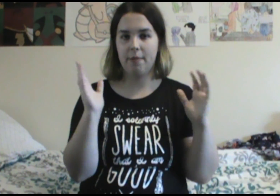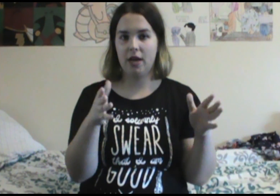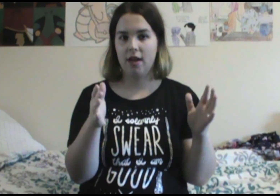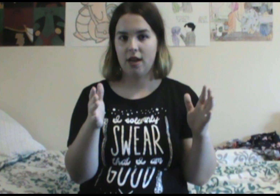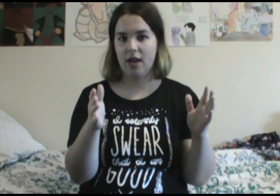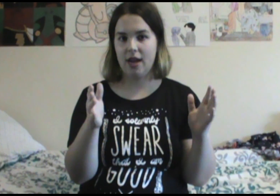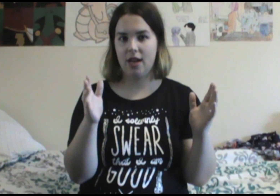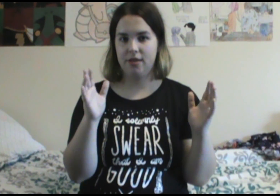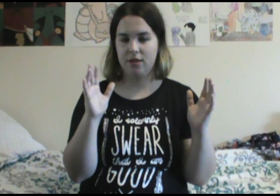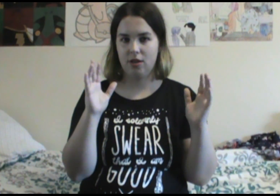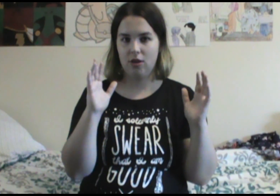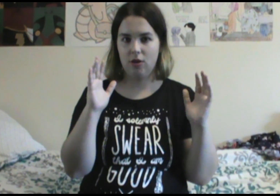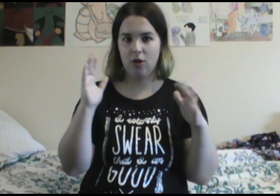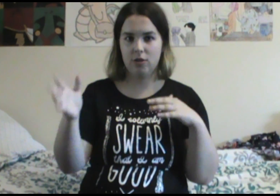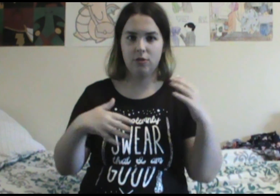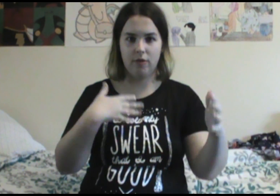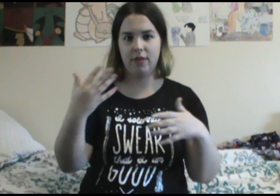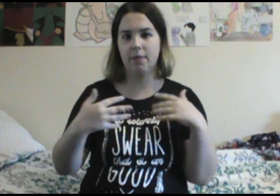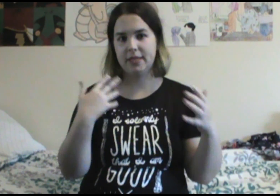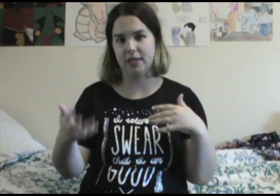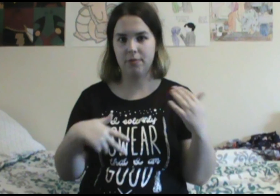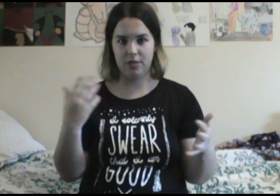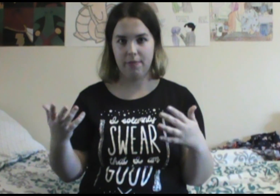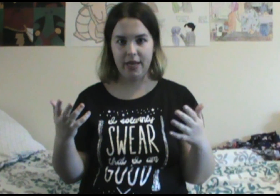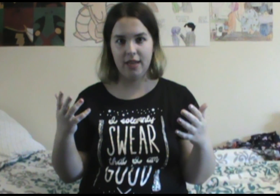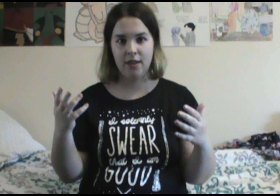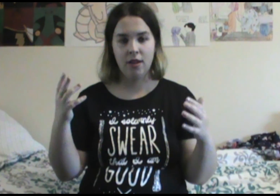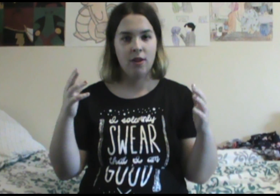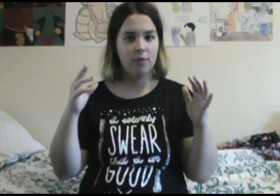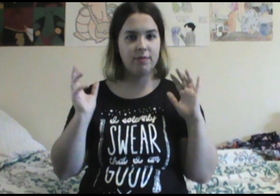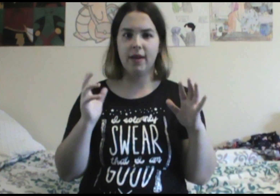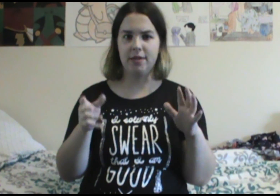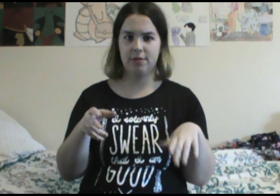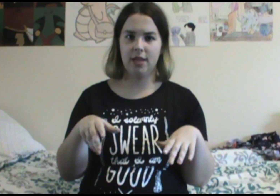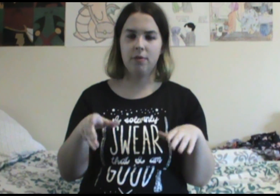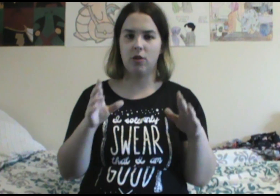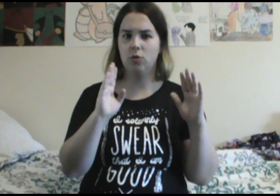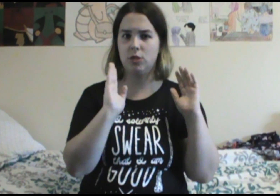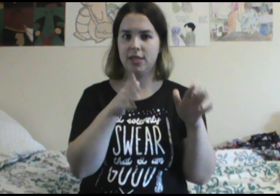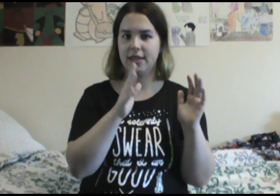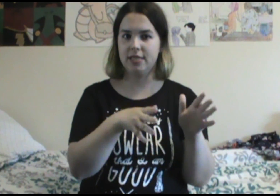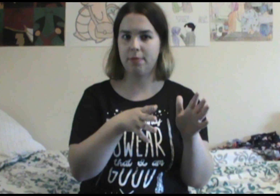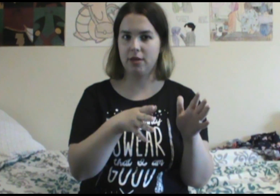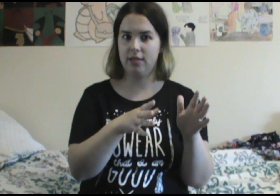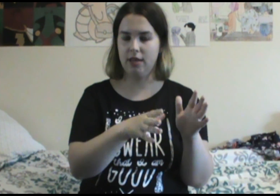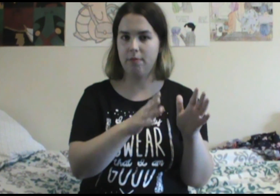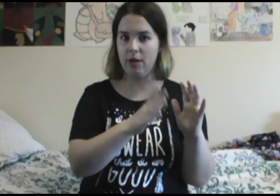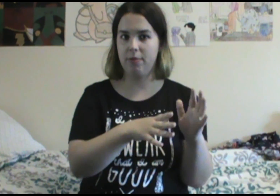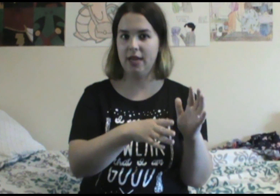Emma and her sort of therapy session with Jiminy was very interesting with who she thinks the person might be in